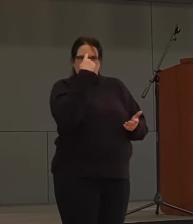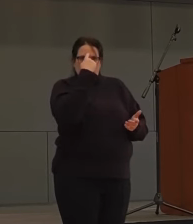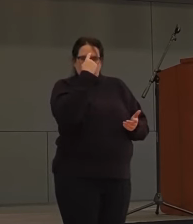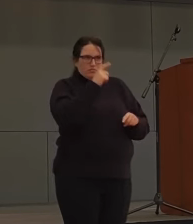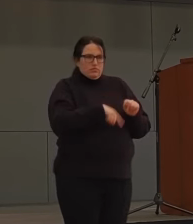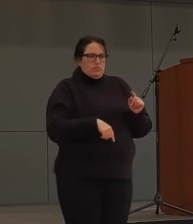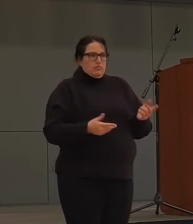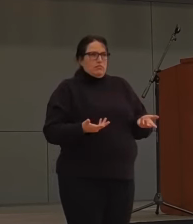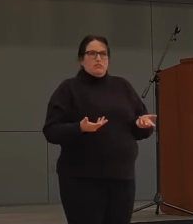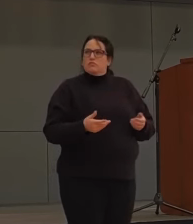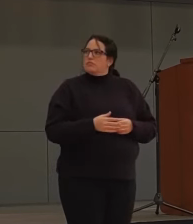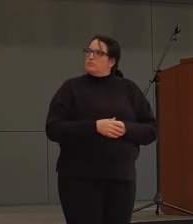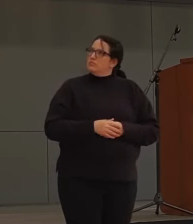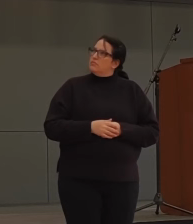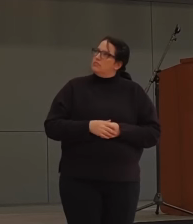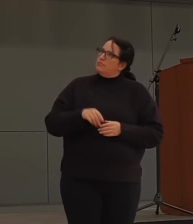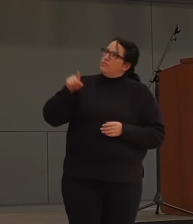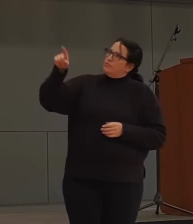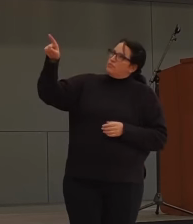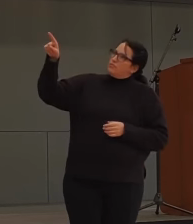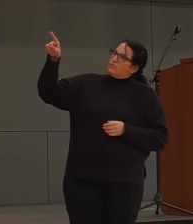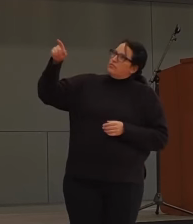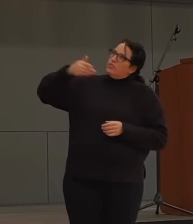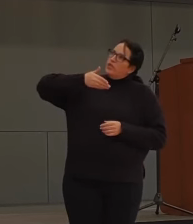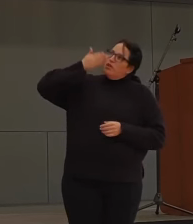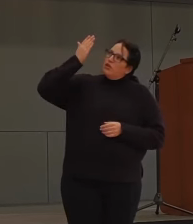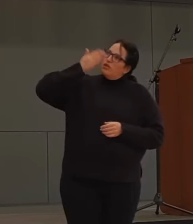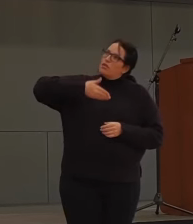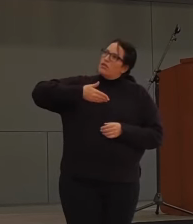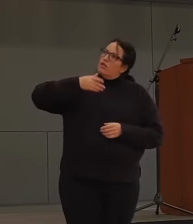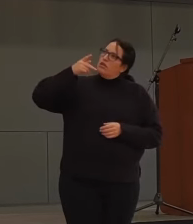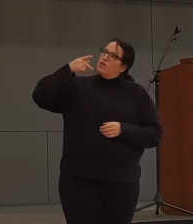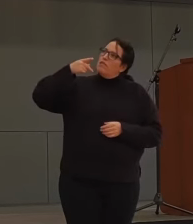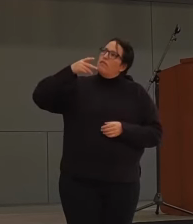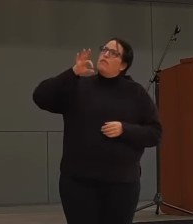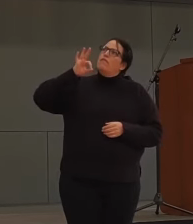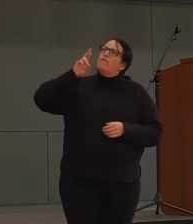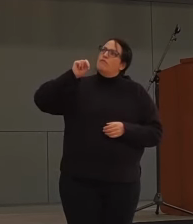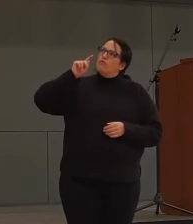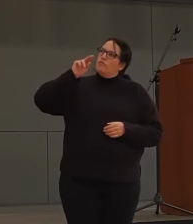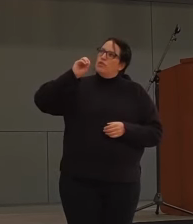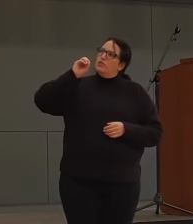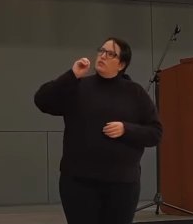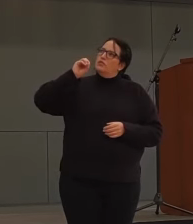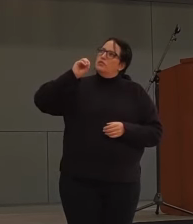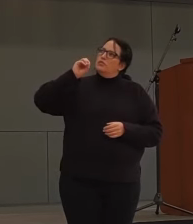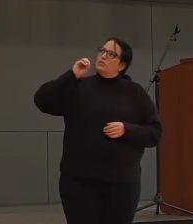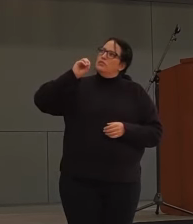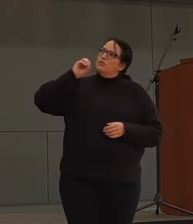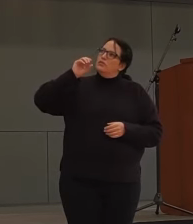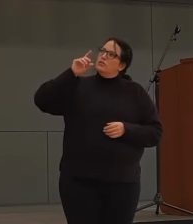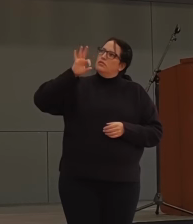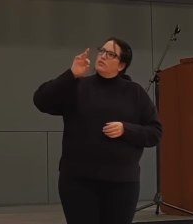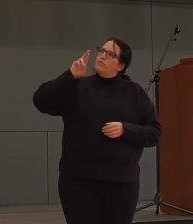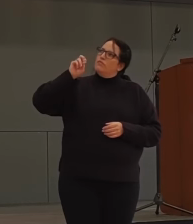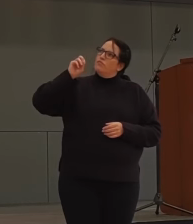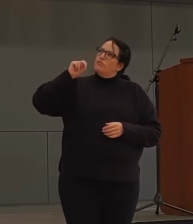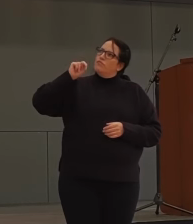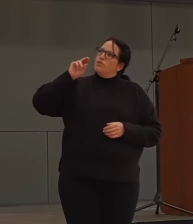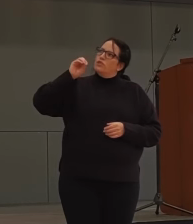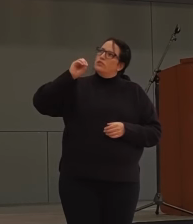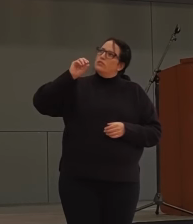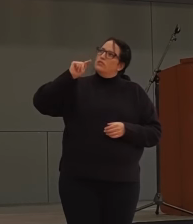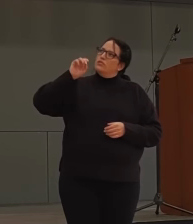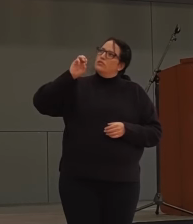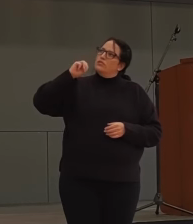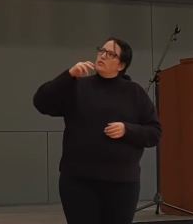frontal temporal dementias are characterized by early behavioral and personality changes and or changes in language